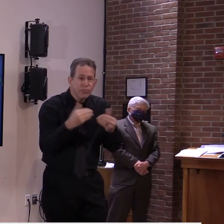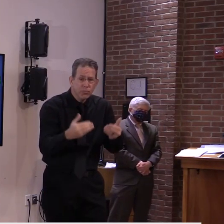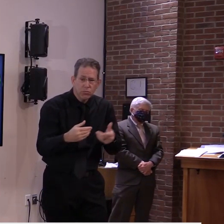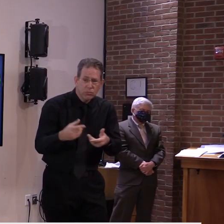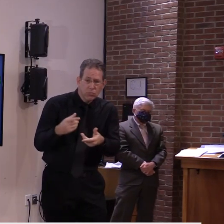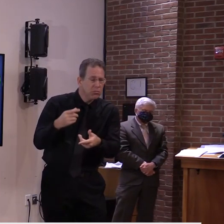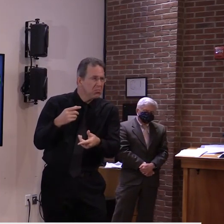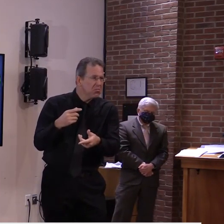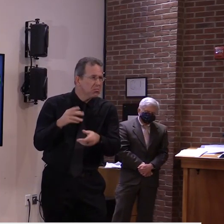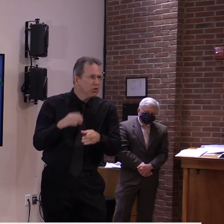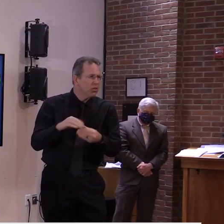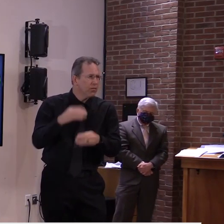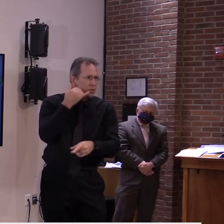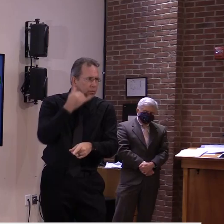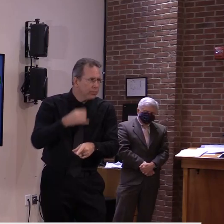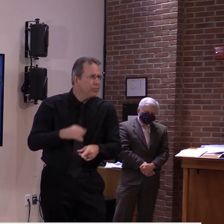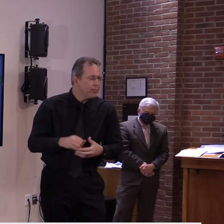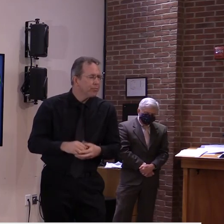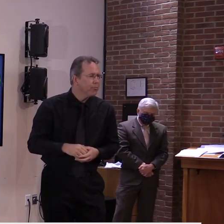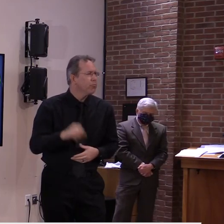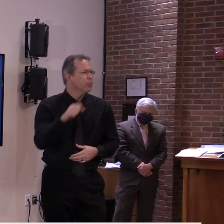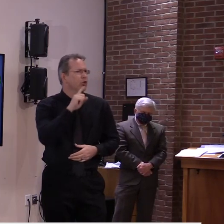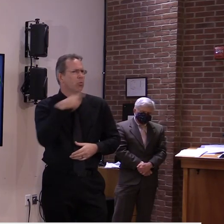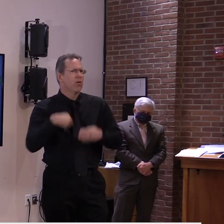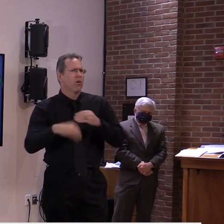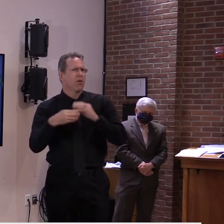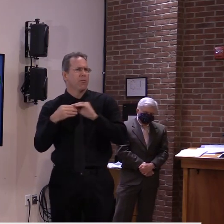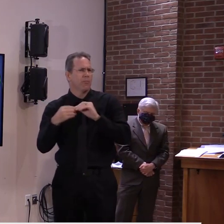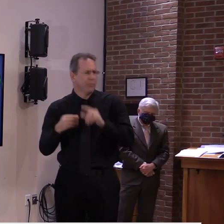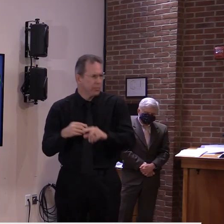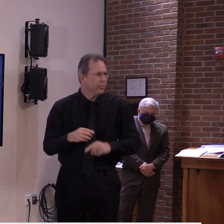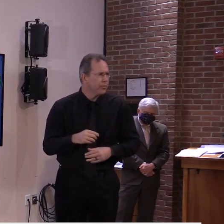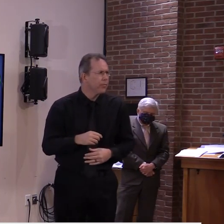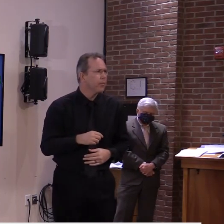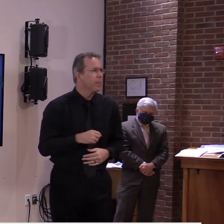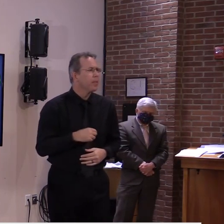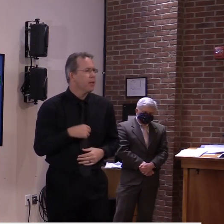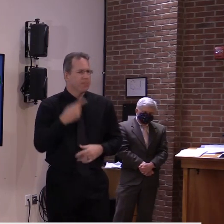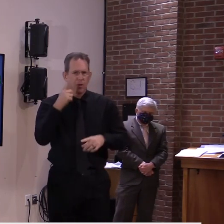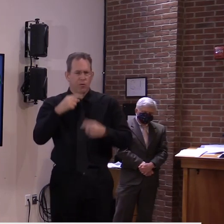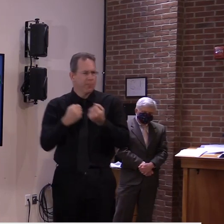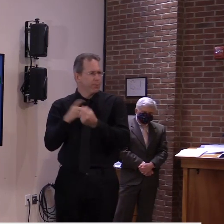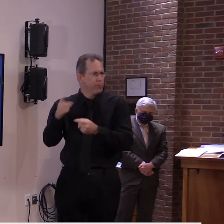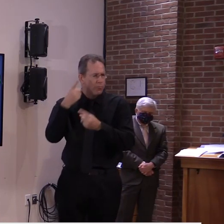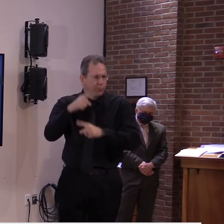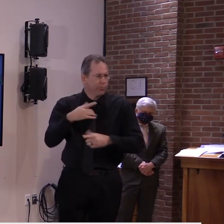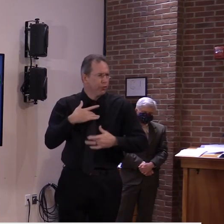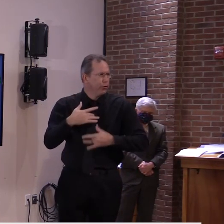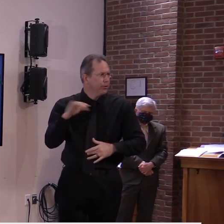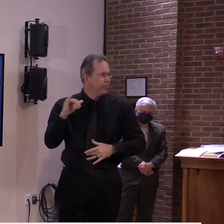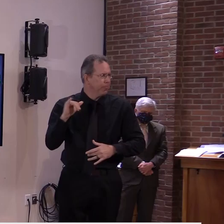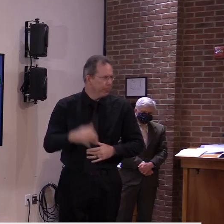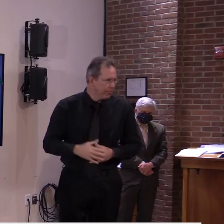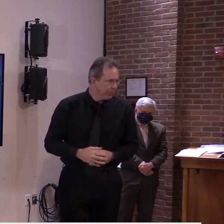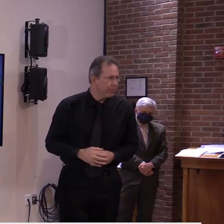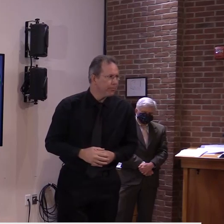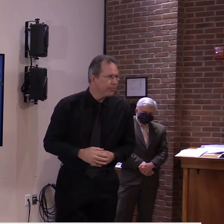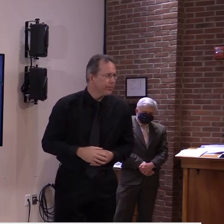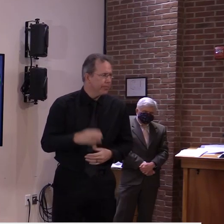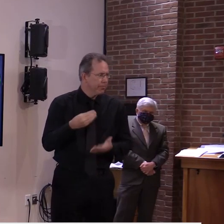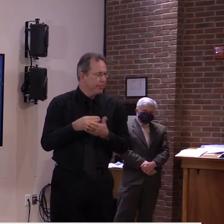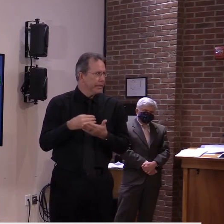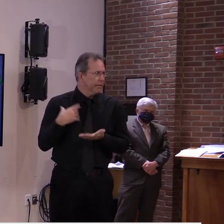Sure. Thank you, Governor. I share in the governor's concern about the end of the month and the ending of these federal